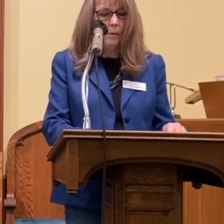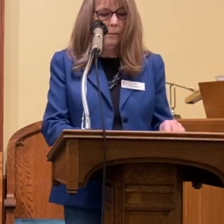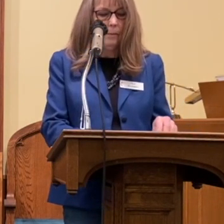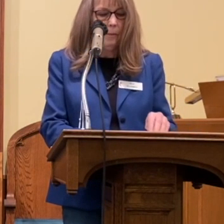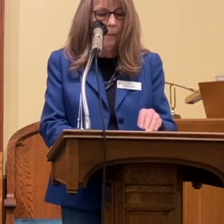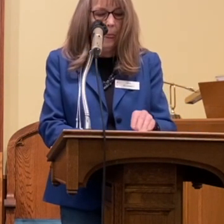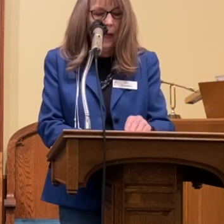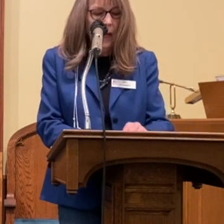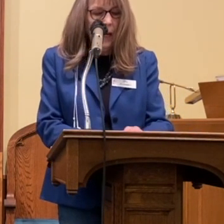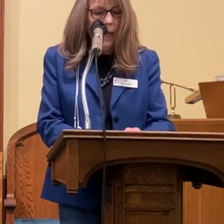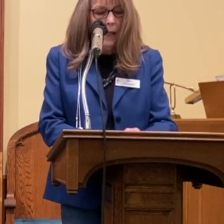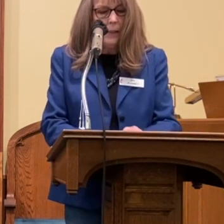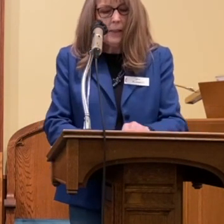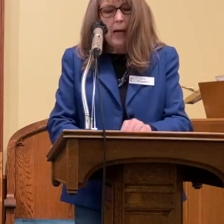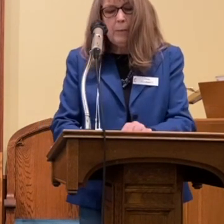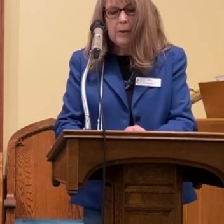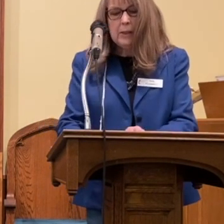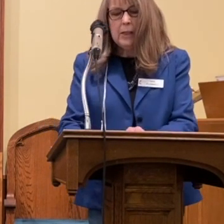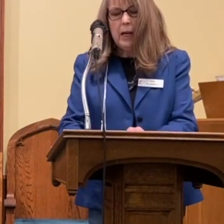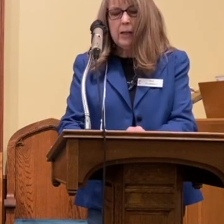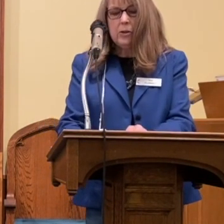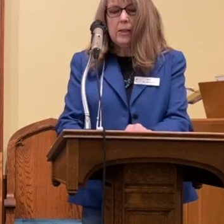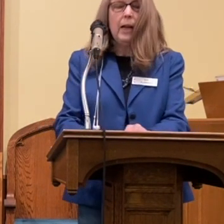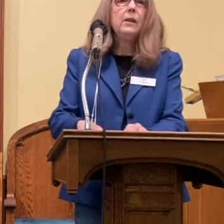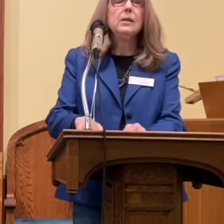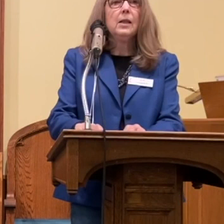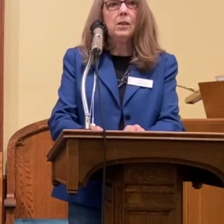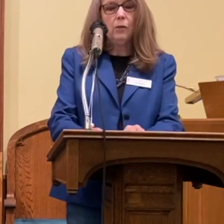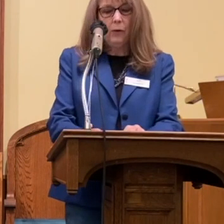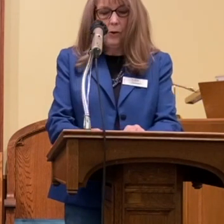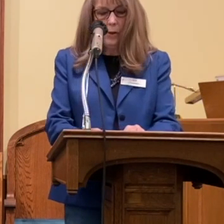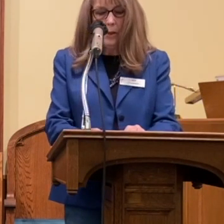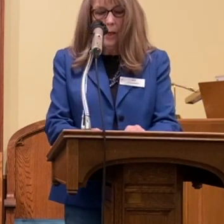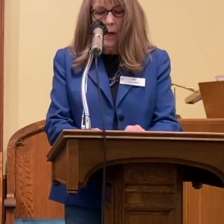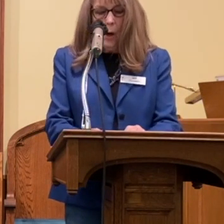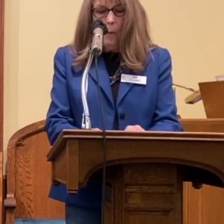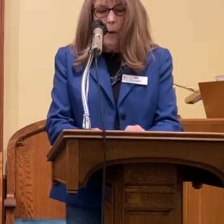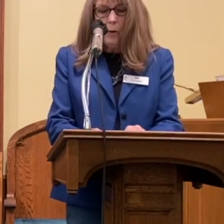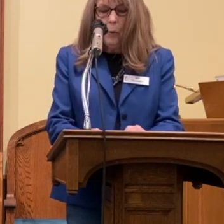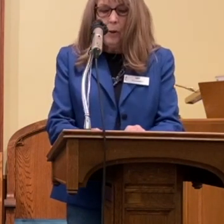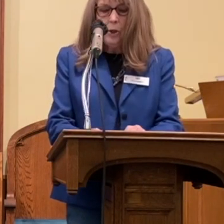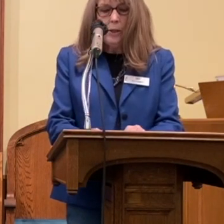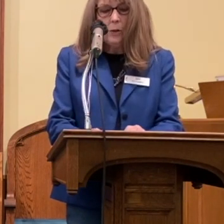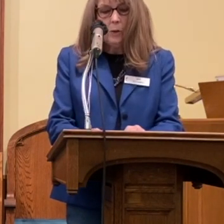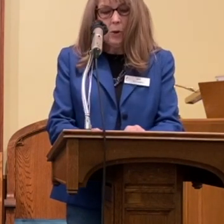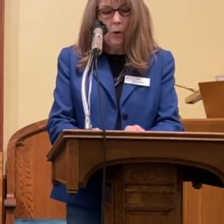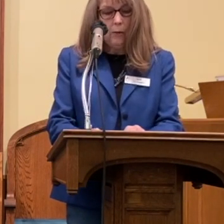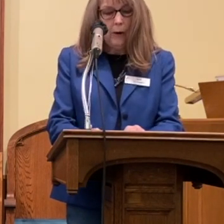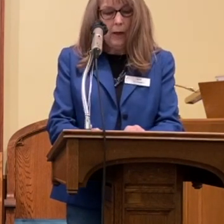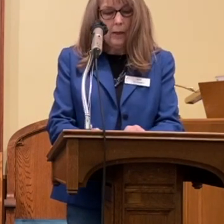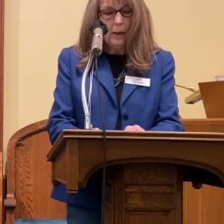colt." His disciples did not understand these things at first, but when Jesus